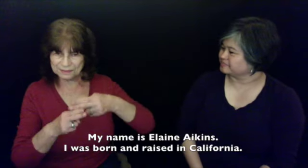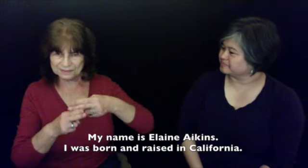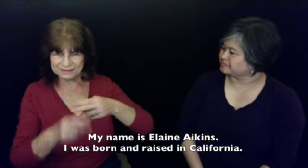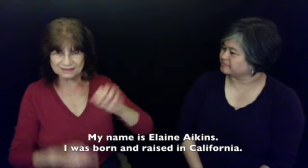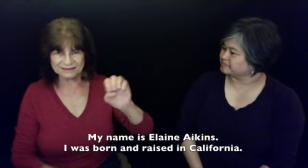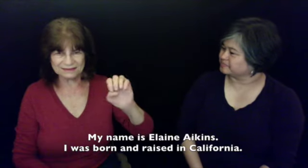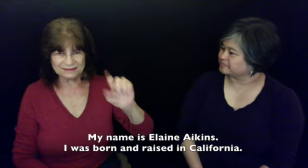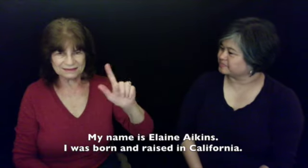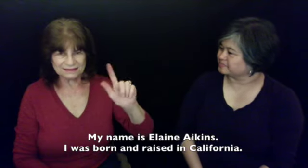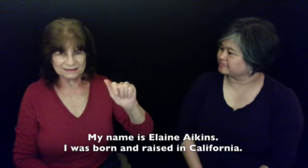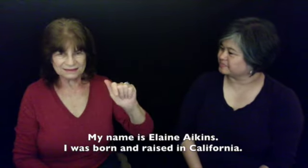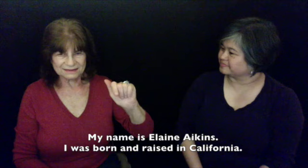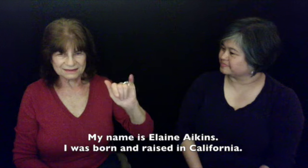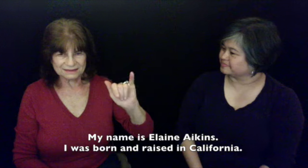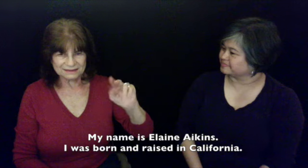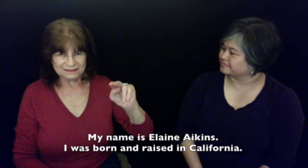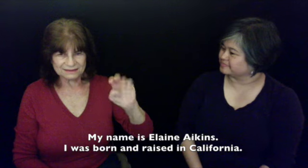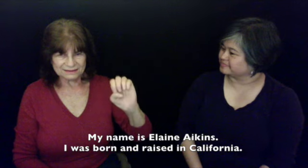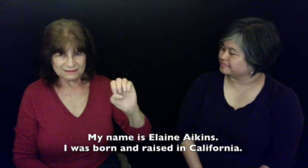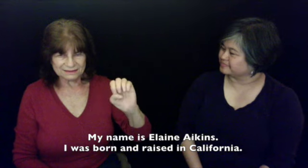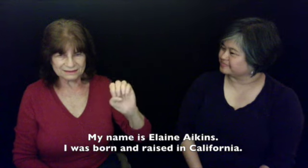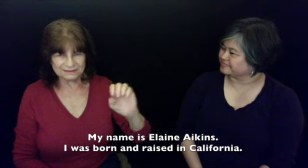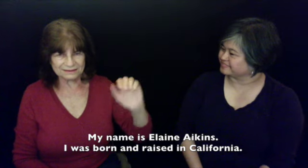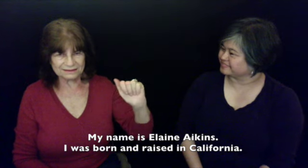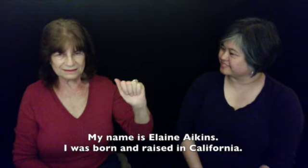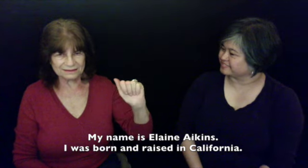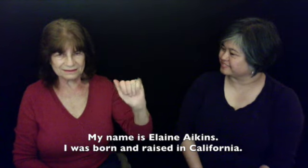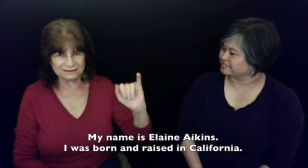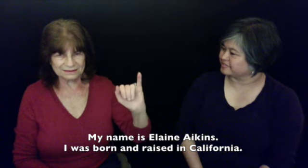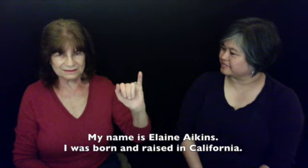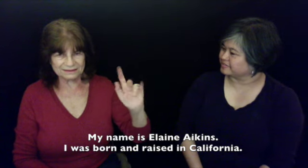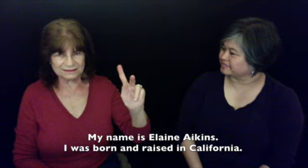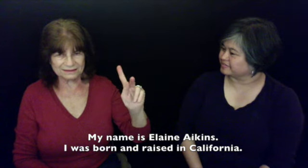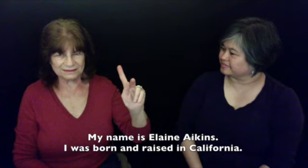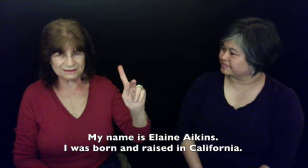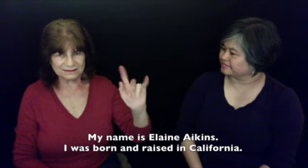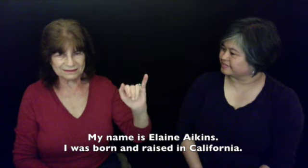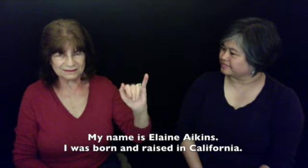My name is Elaine Akins. I was born and raised in California.